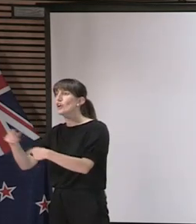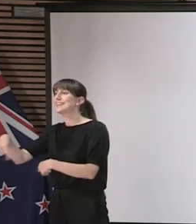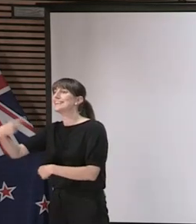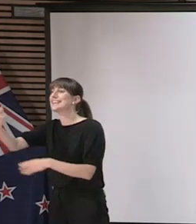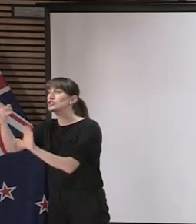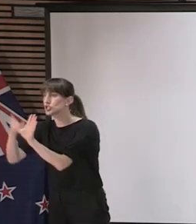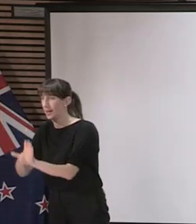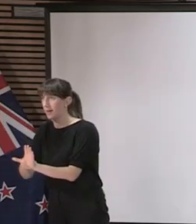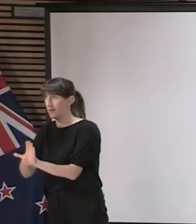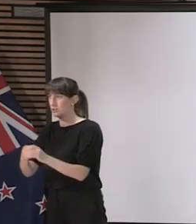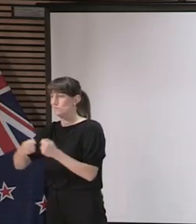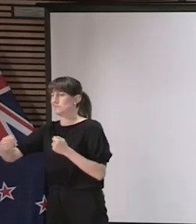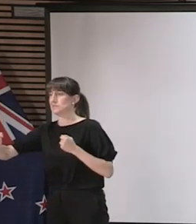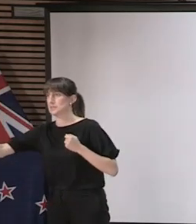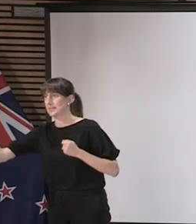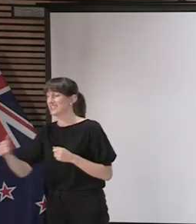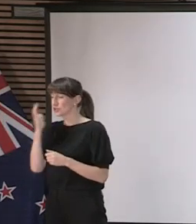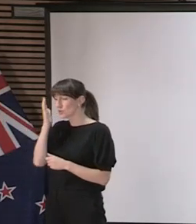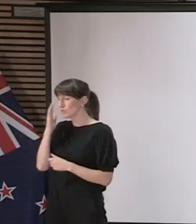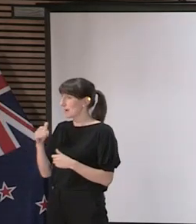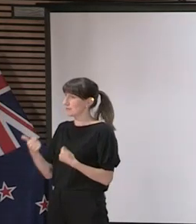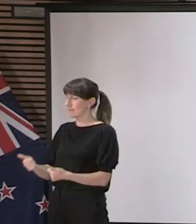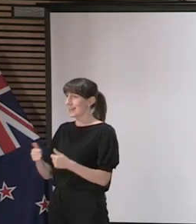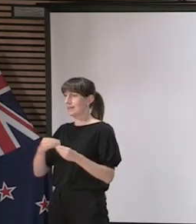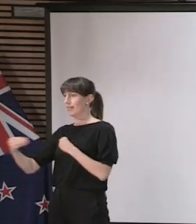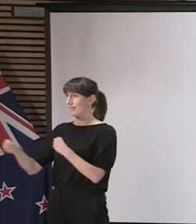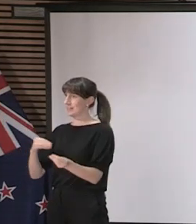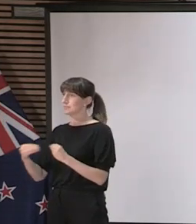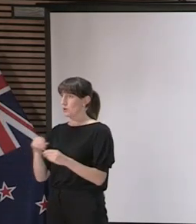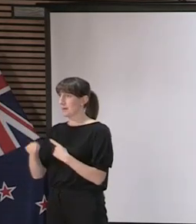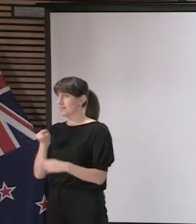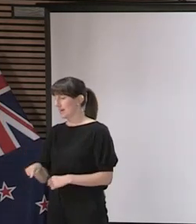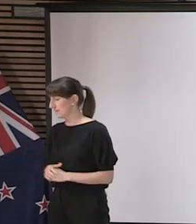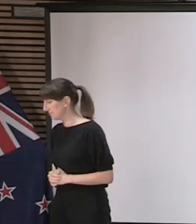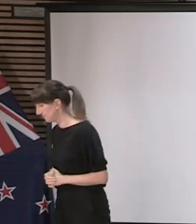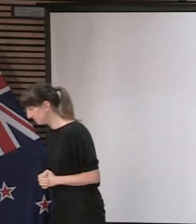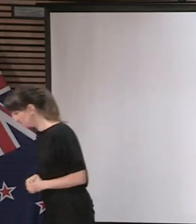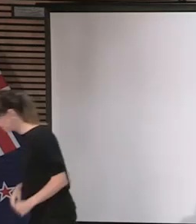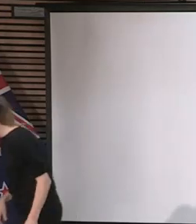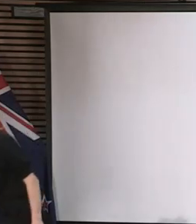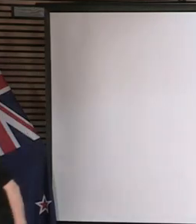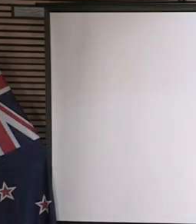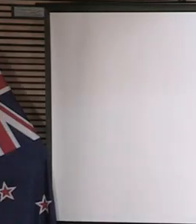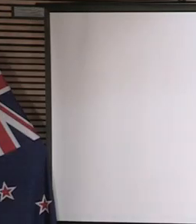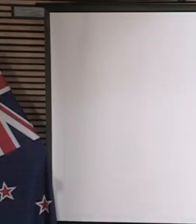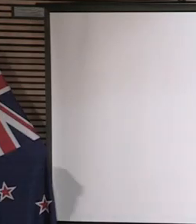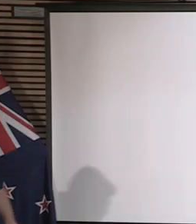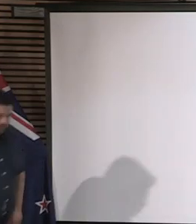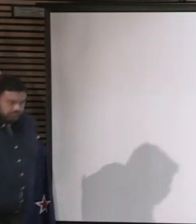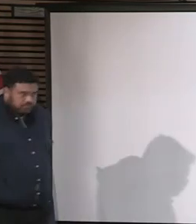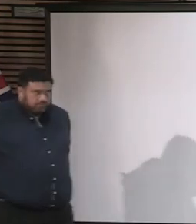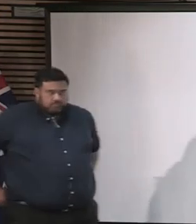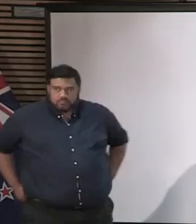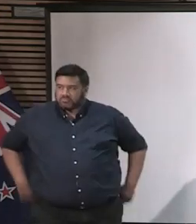to accommodate that for students. We had a story this week about year 11 to 13 in particular doing more practical on-site